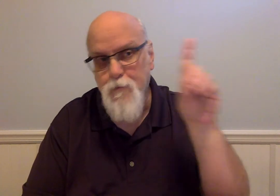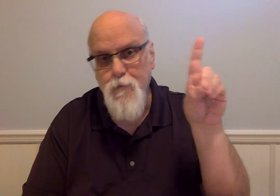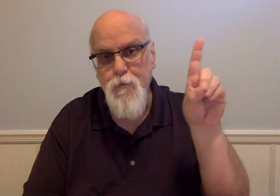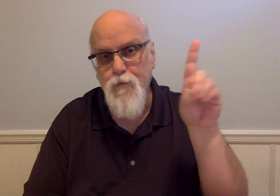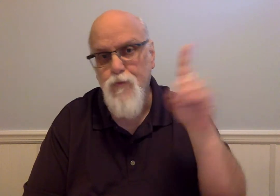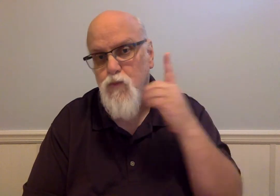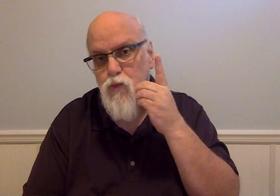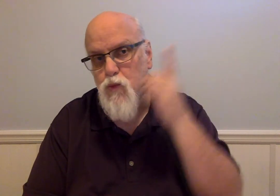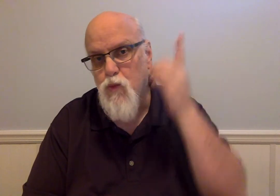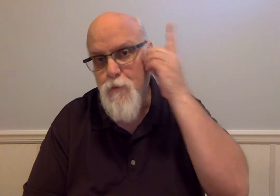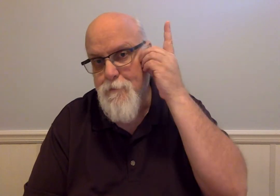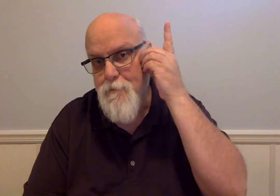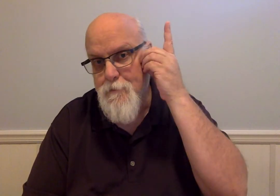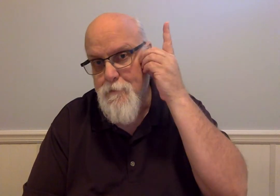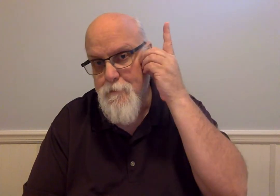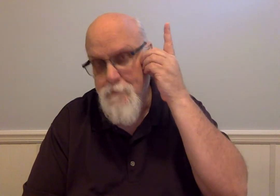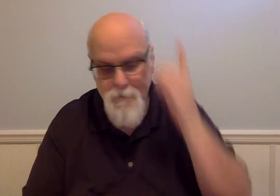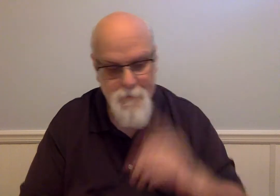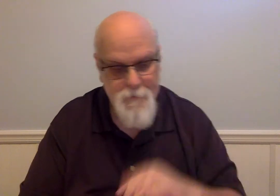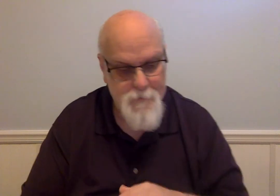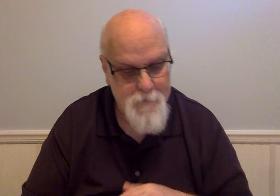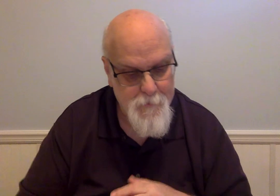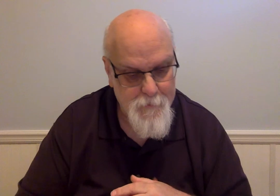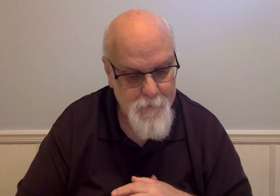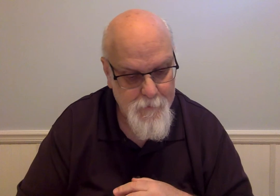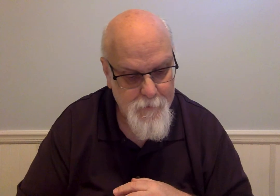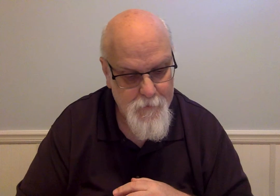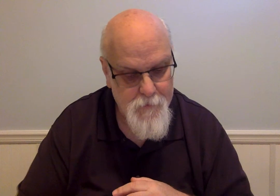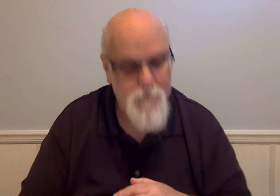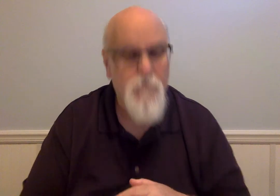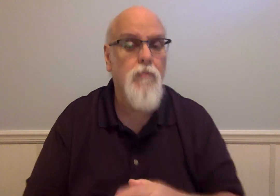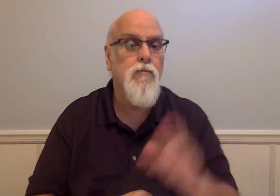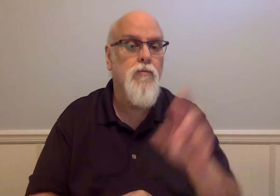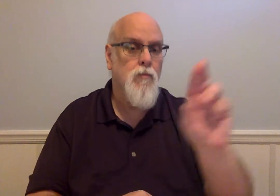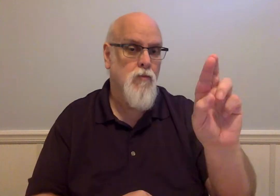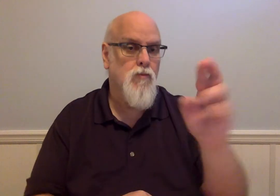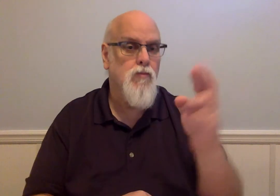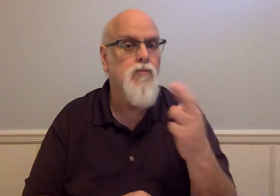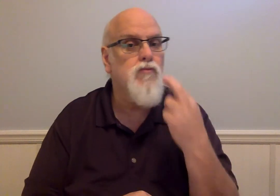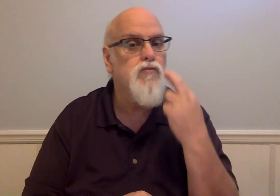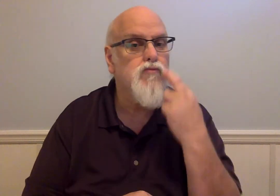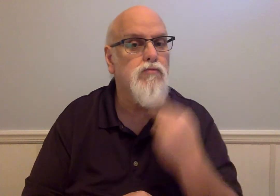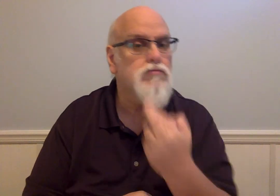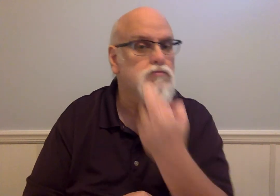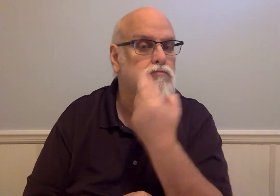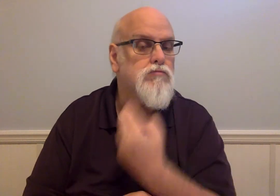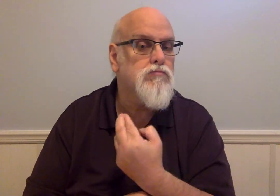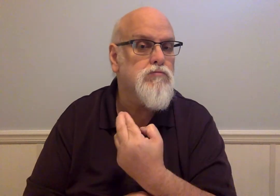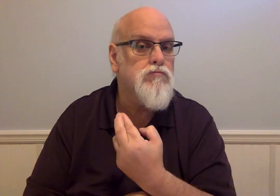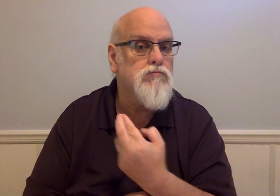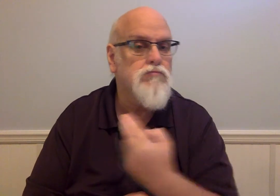your mouth to your ear. Sort of like the sign for deaf. An R is